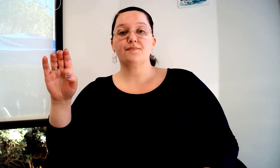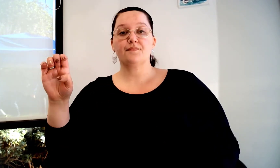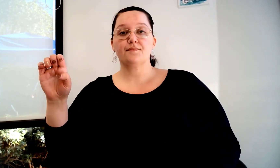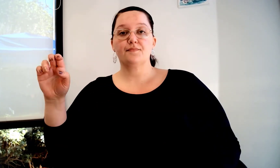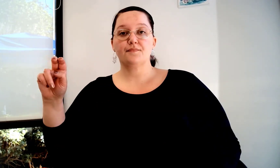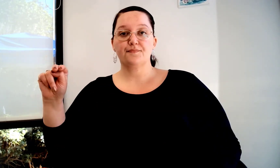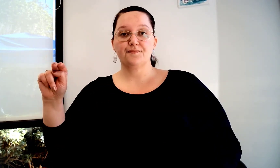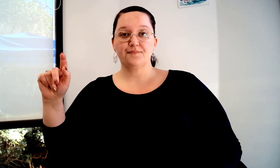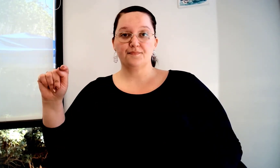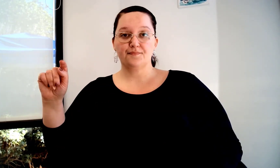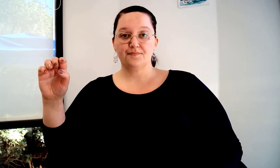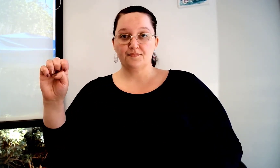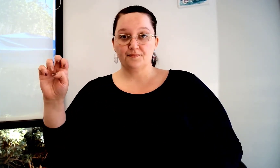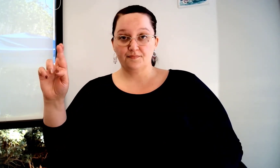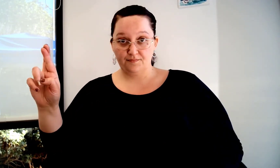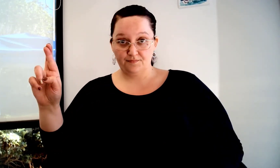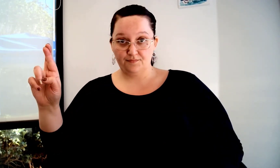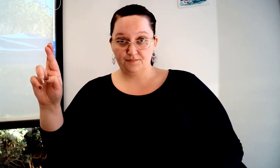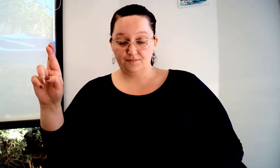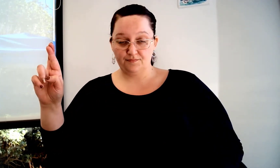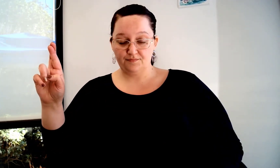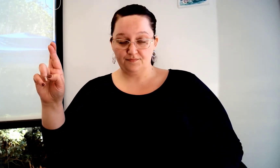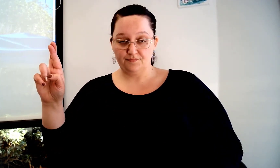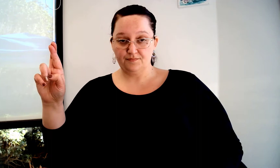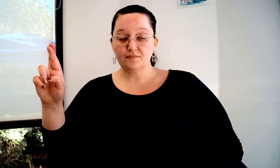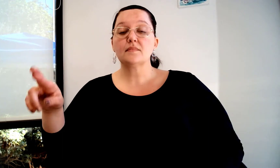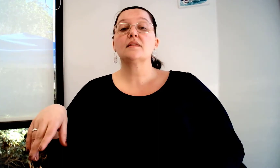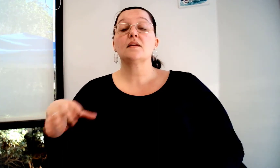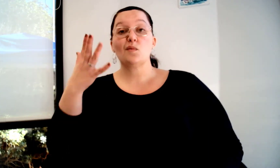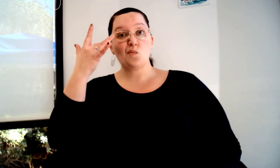verb to enter or to access.